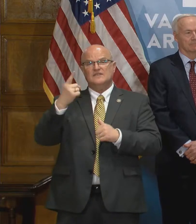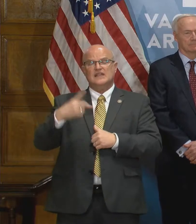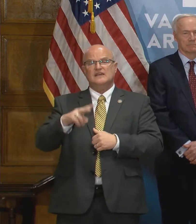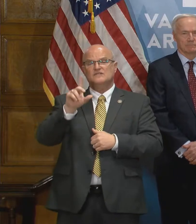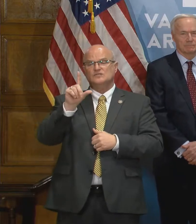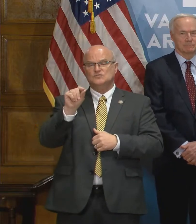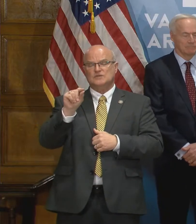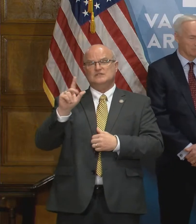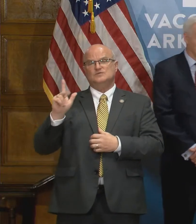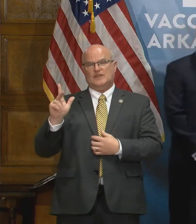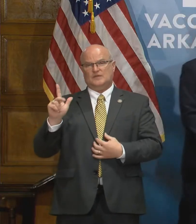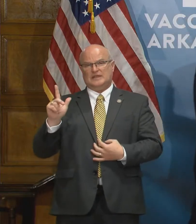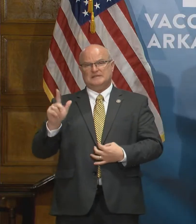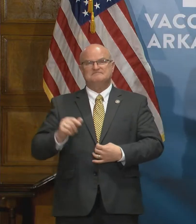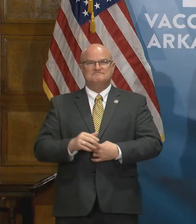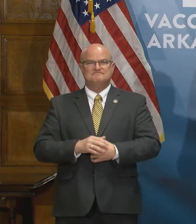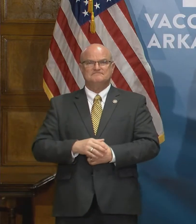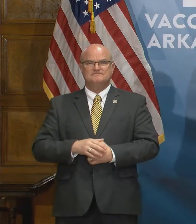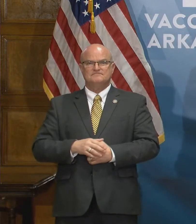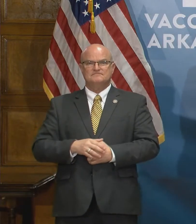2023.